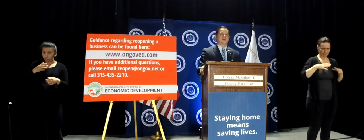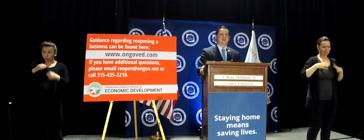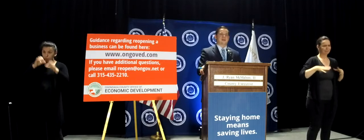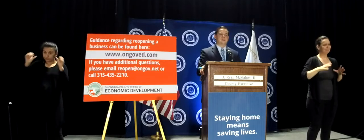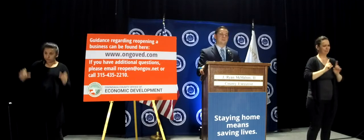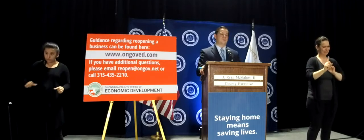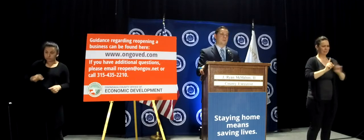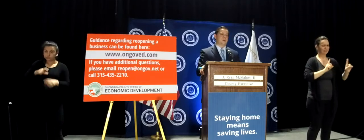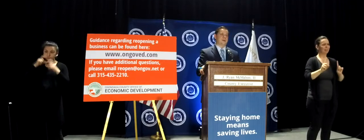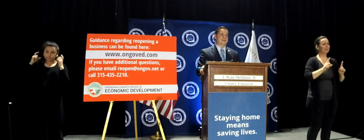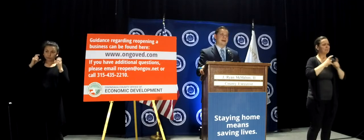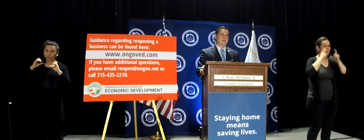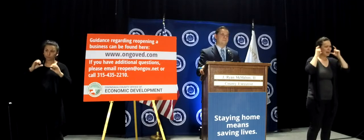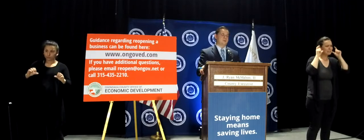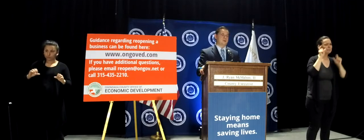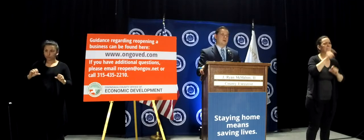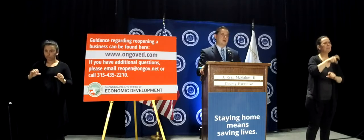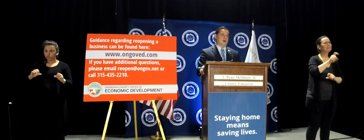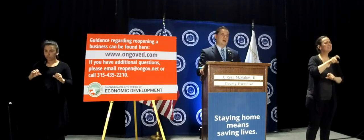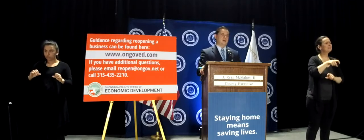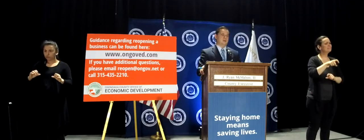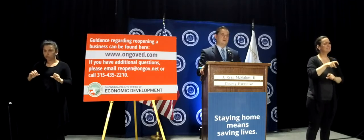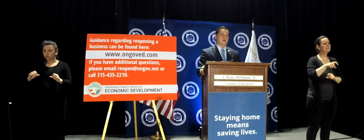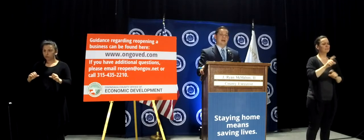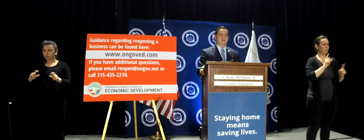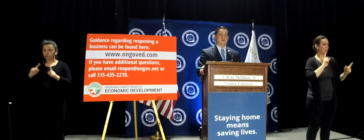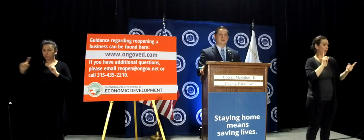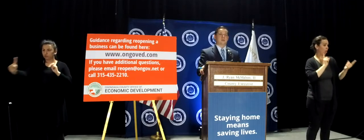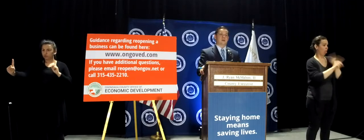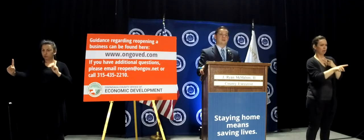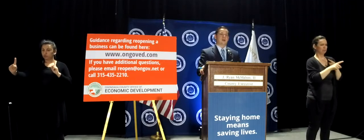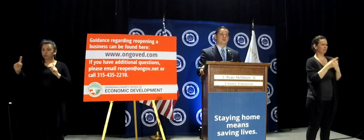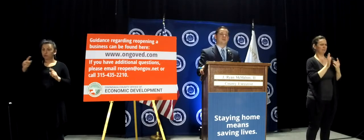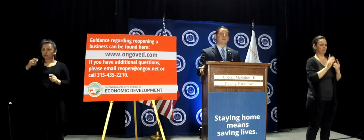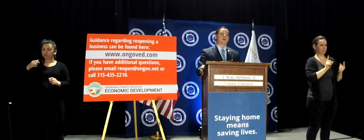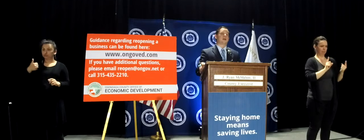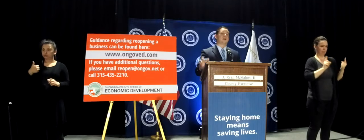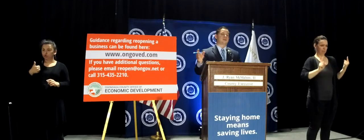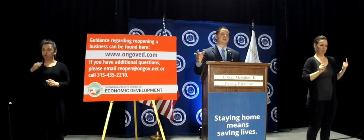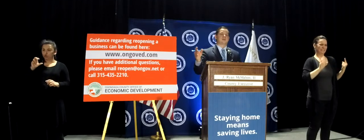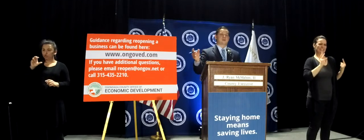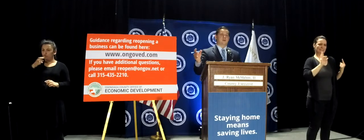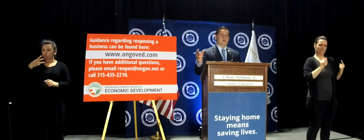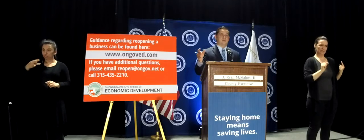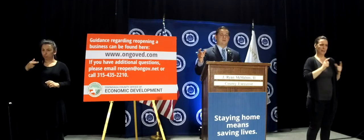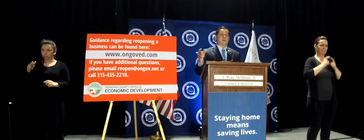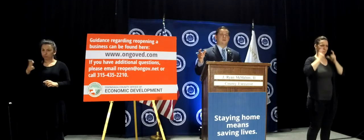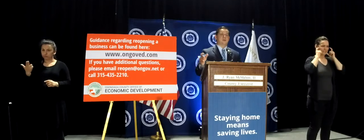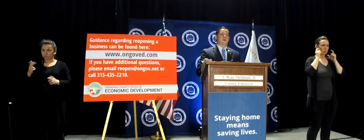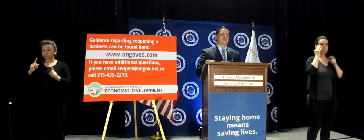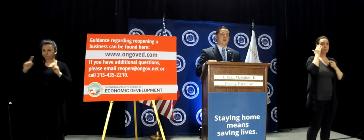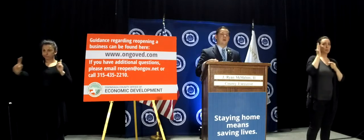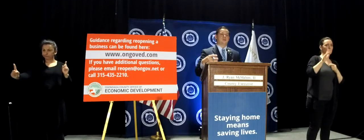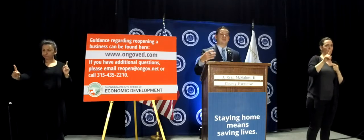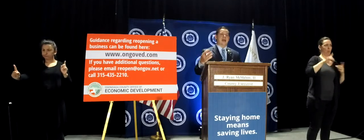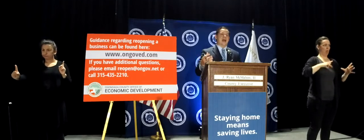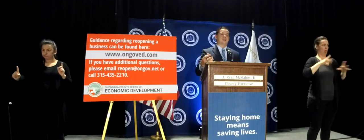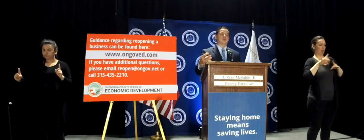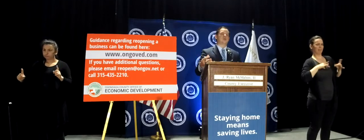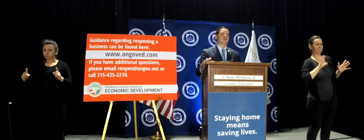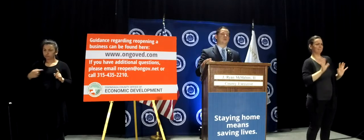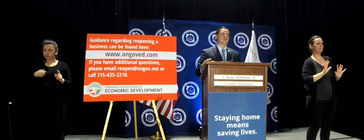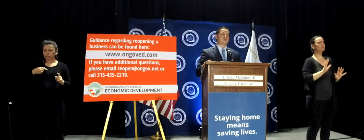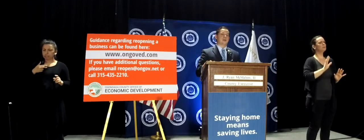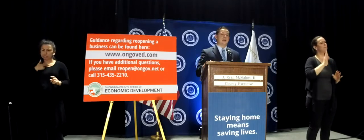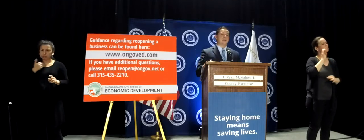that process for a period of time. If you're not concerned about yourself, somebody else is concerned about themselves. So I would just